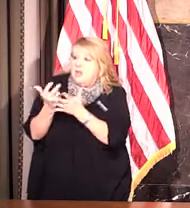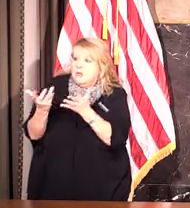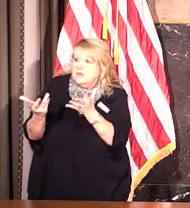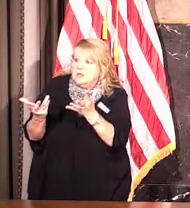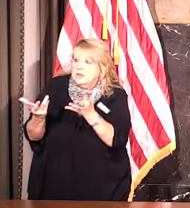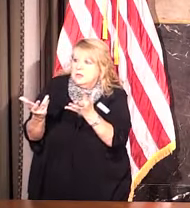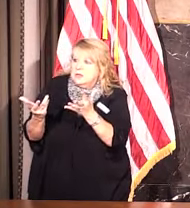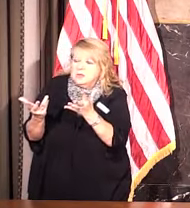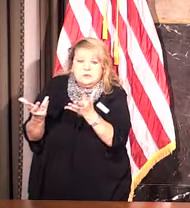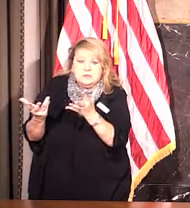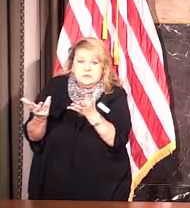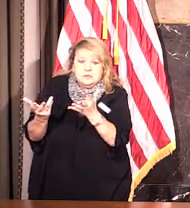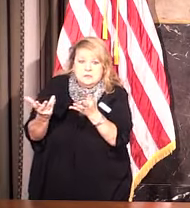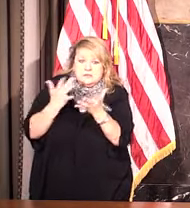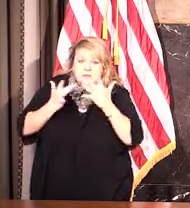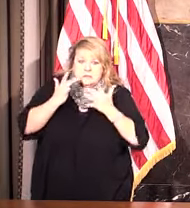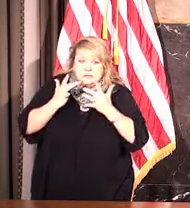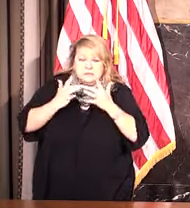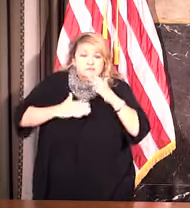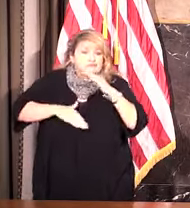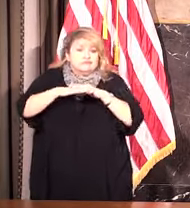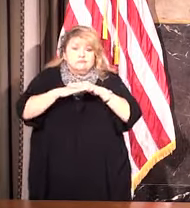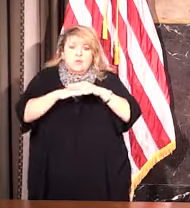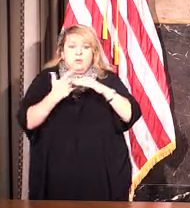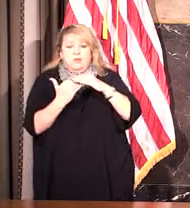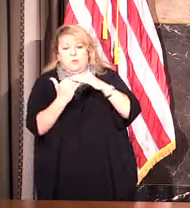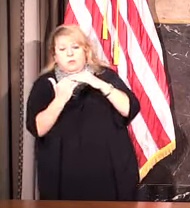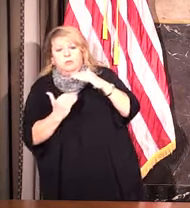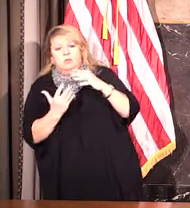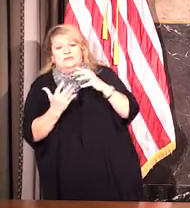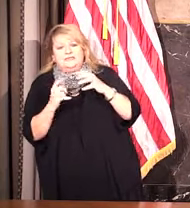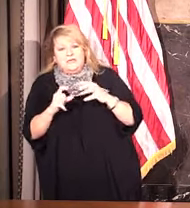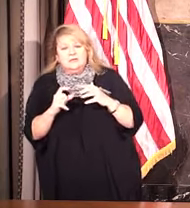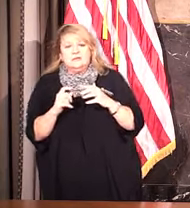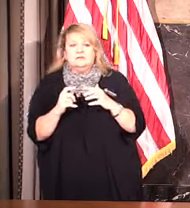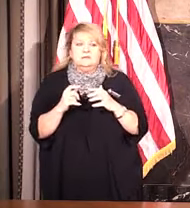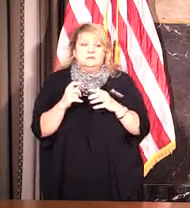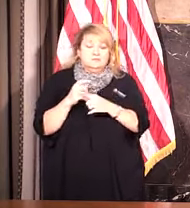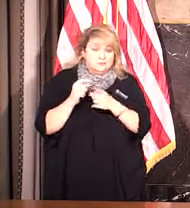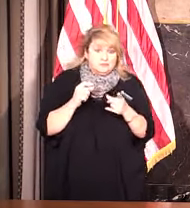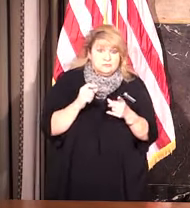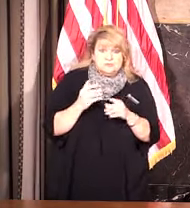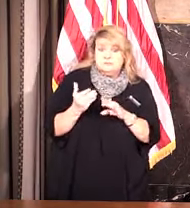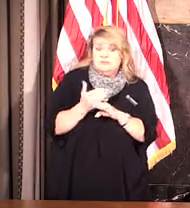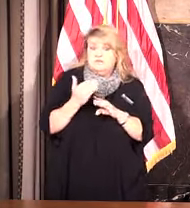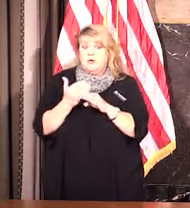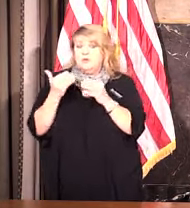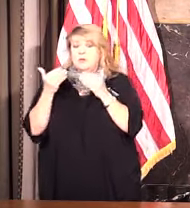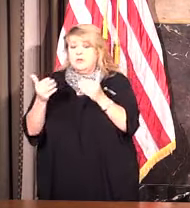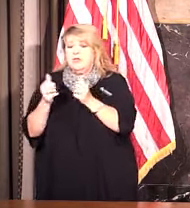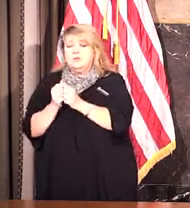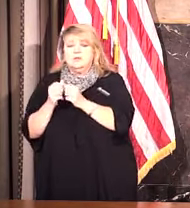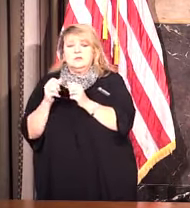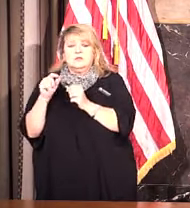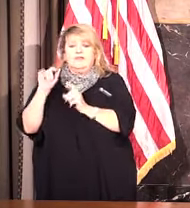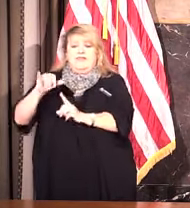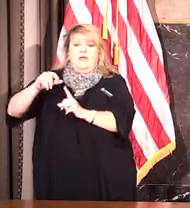So for more on what we are seeing in our hospitals, I should say, I'm going to ask Dr. Thomas to come